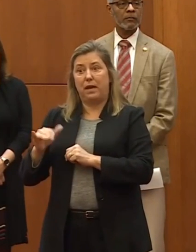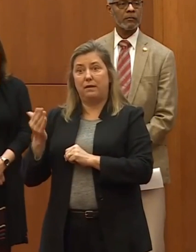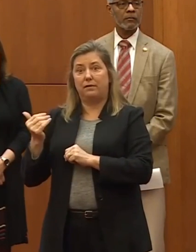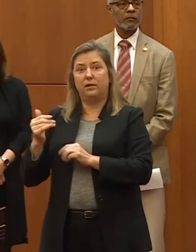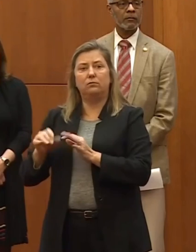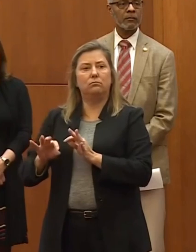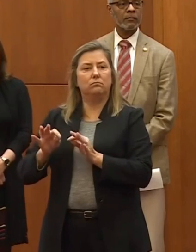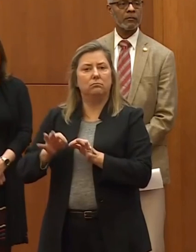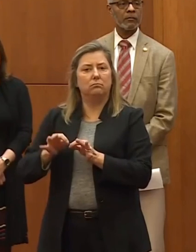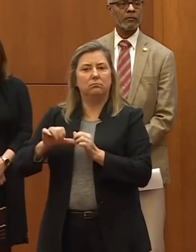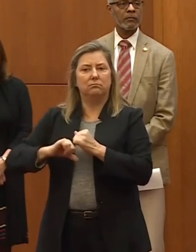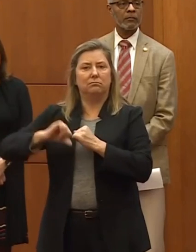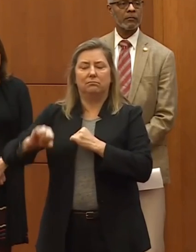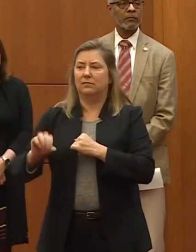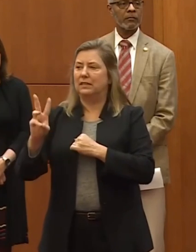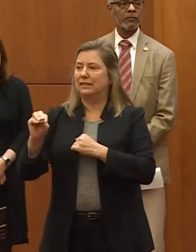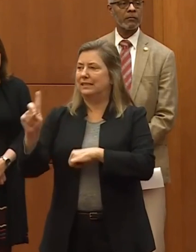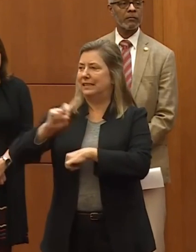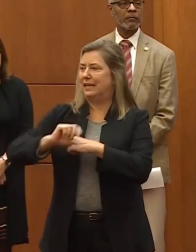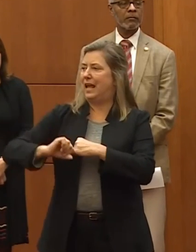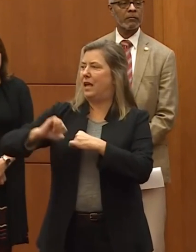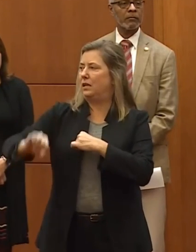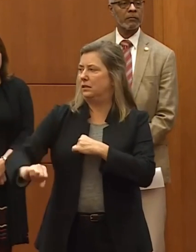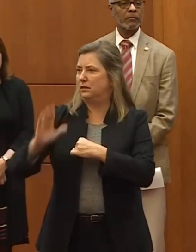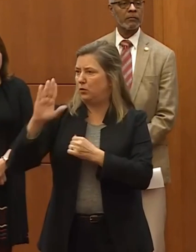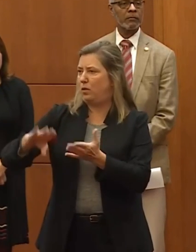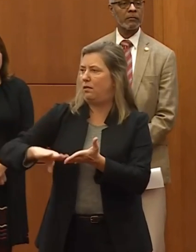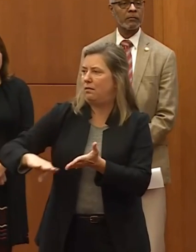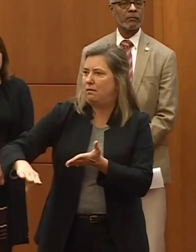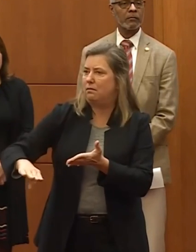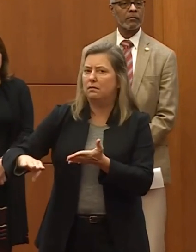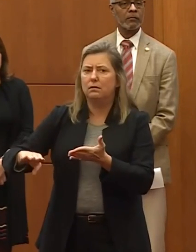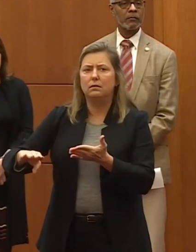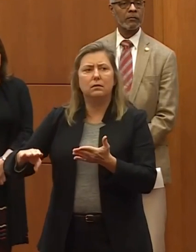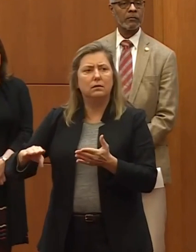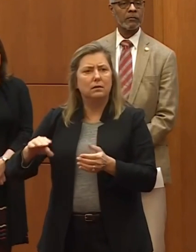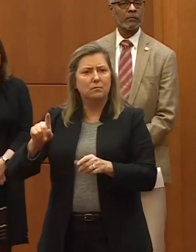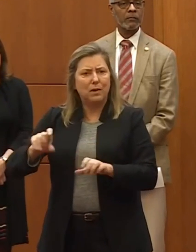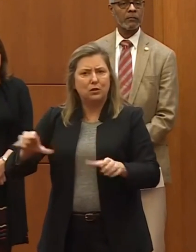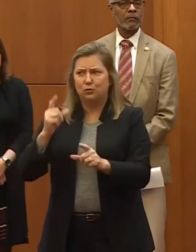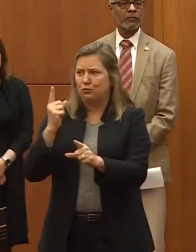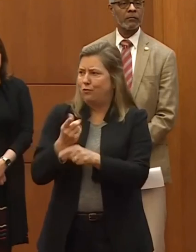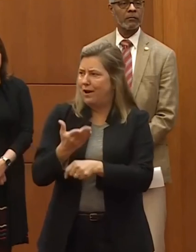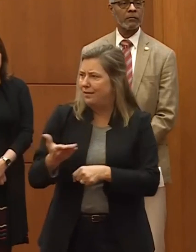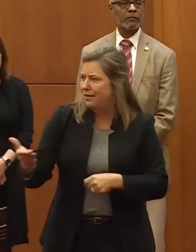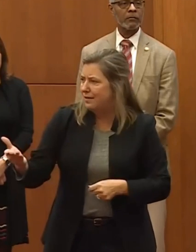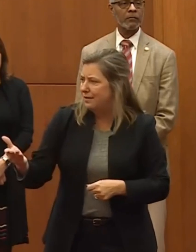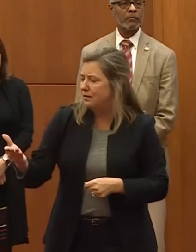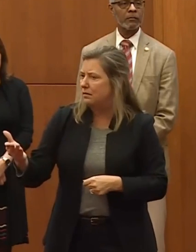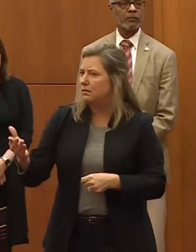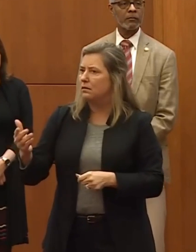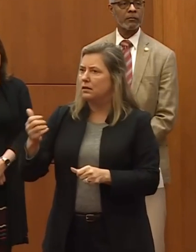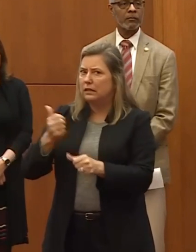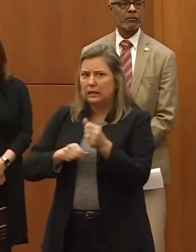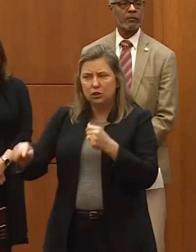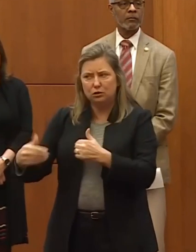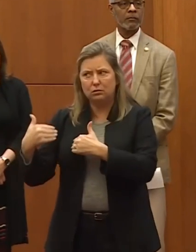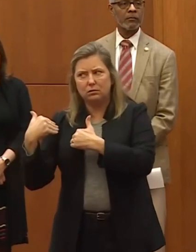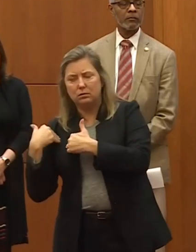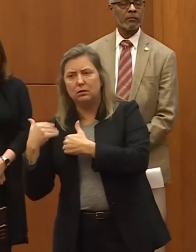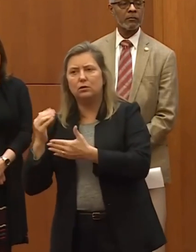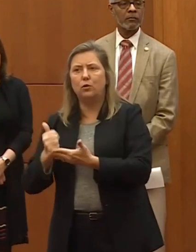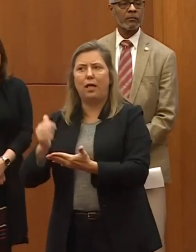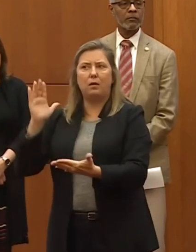People need to do the right thing. Everyone has a role to help mitigate the spread of this